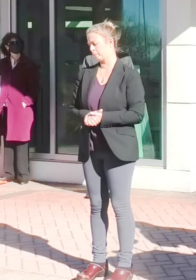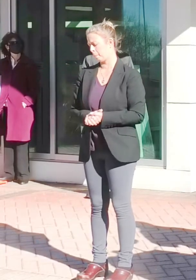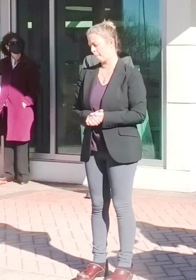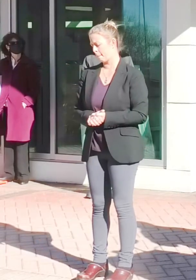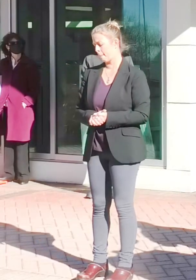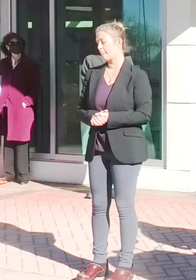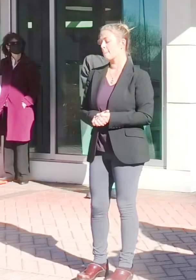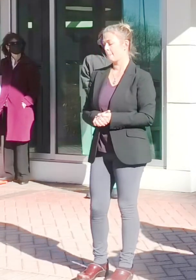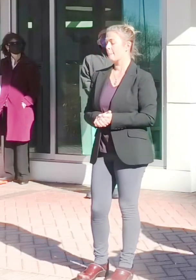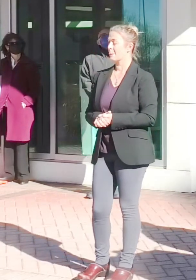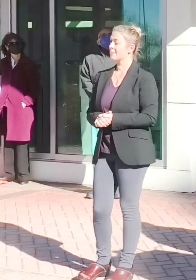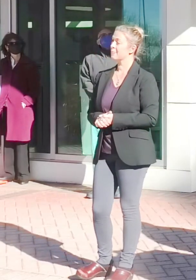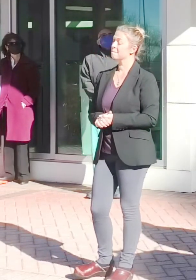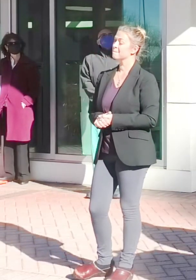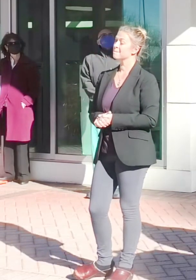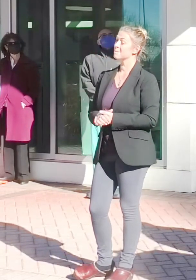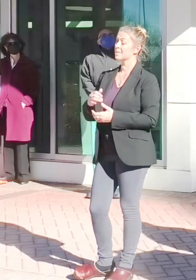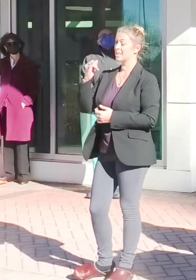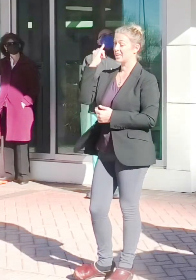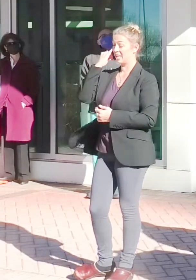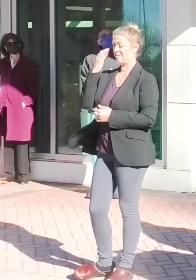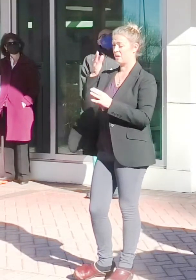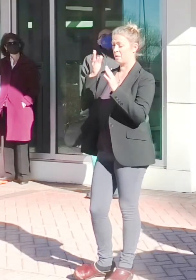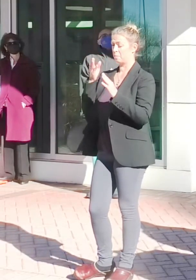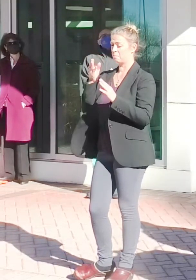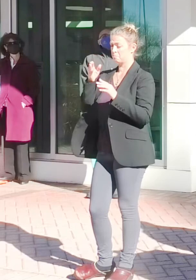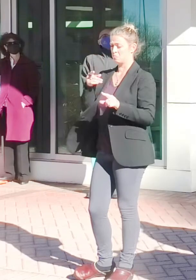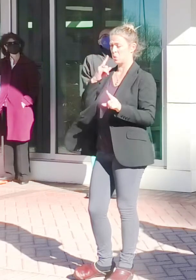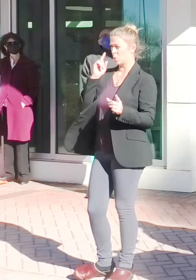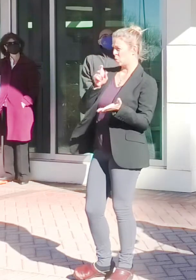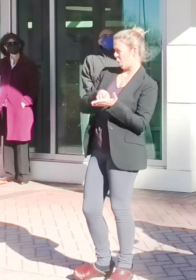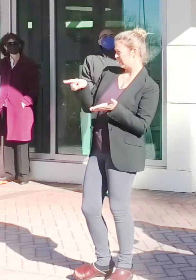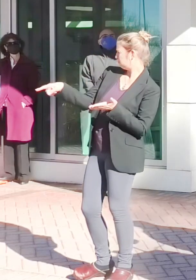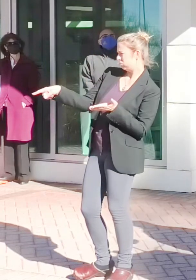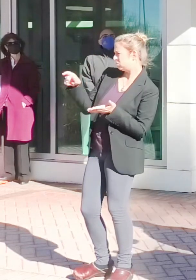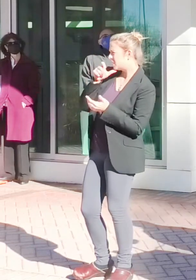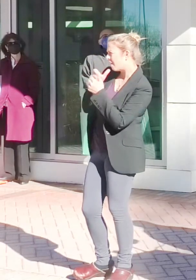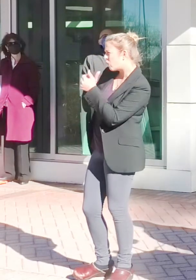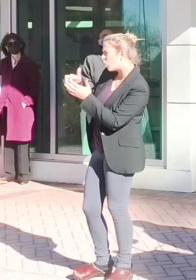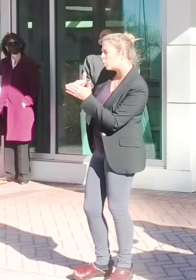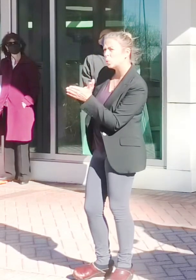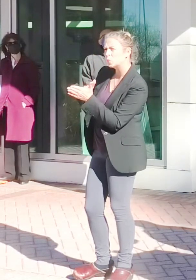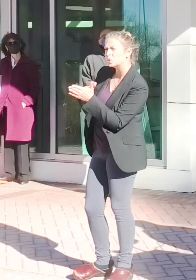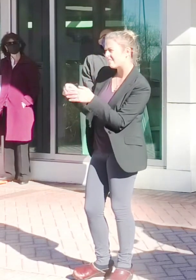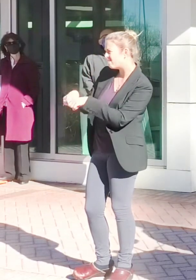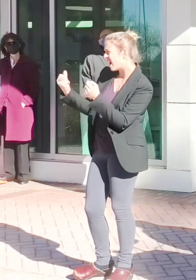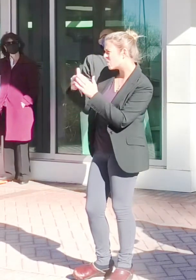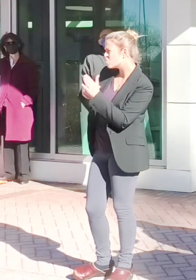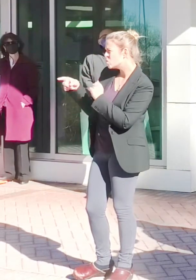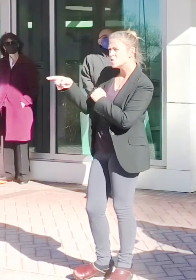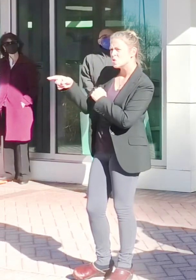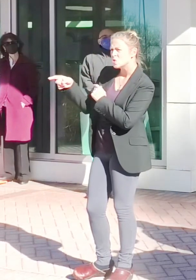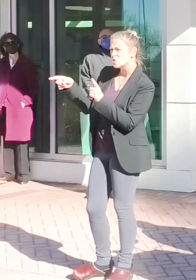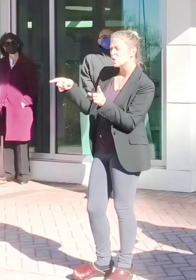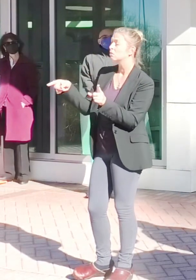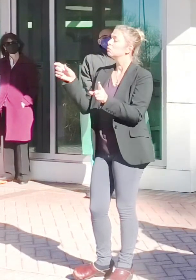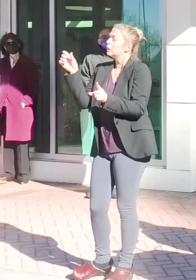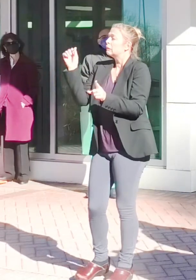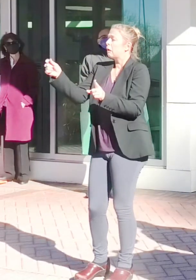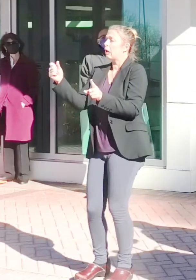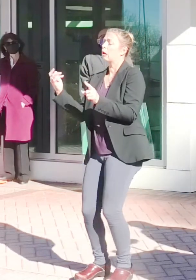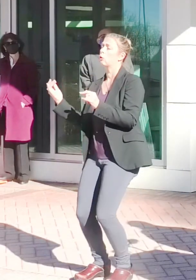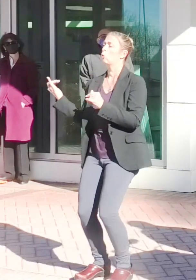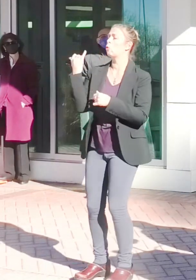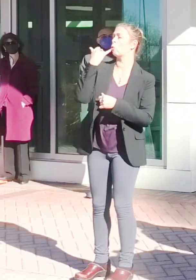Certainly, if a citizen sees a violation, they can contact the police and we'll respond. We've been very fortunate, as I